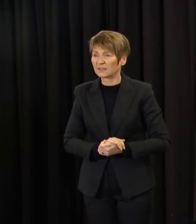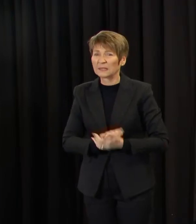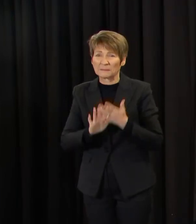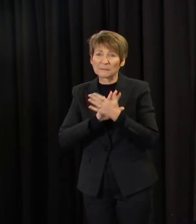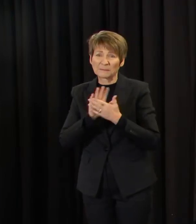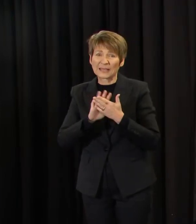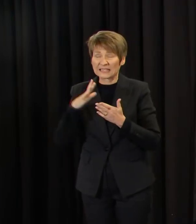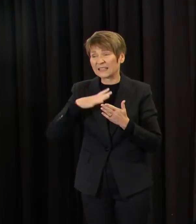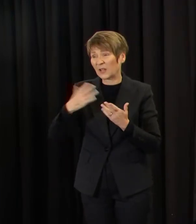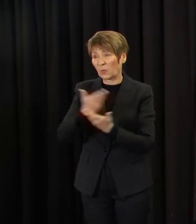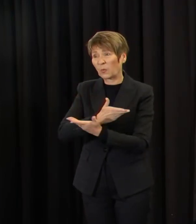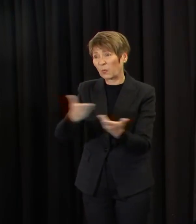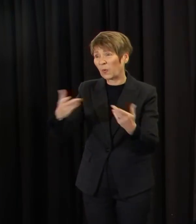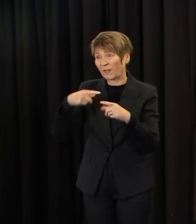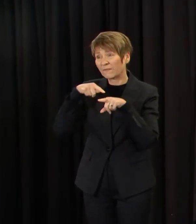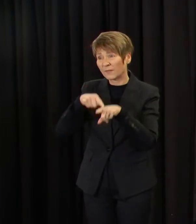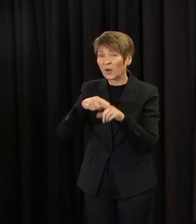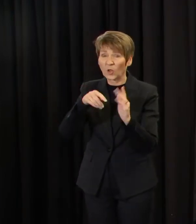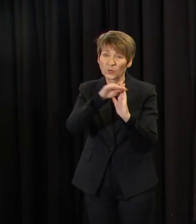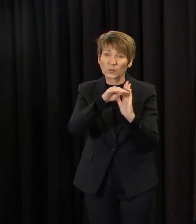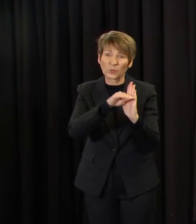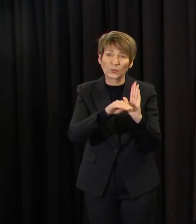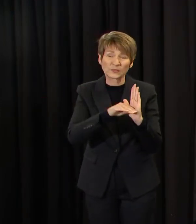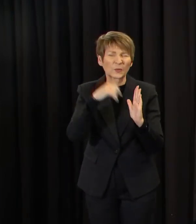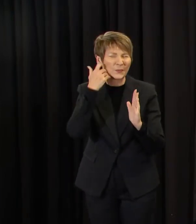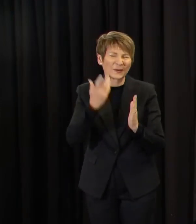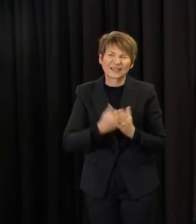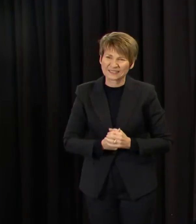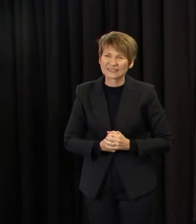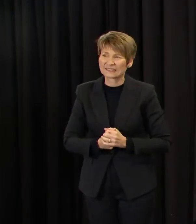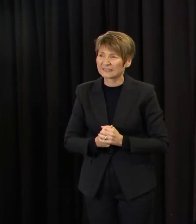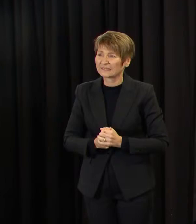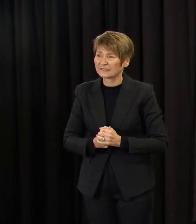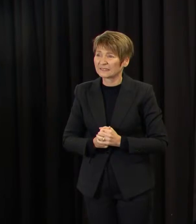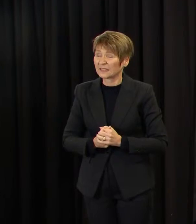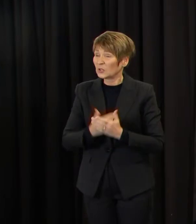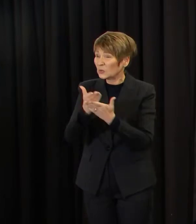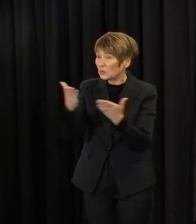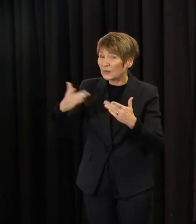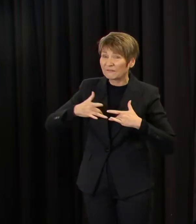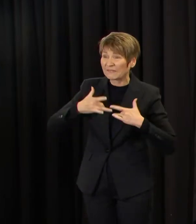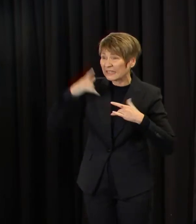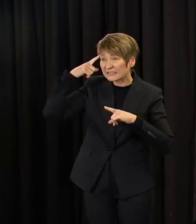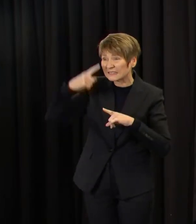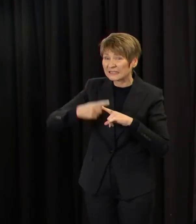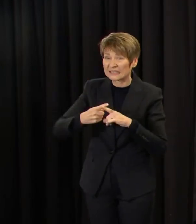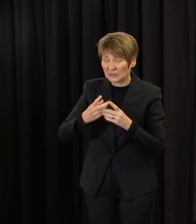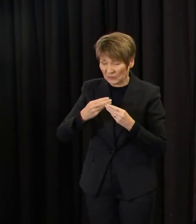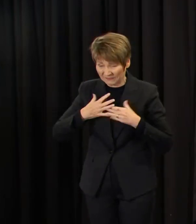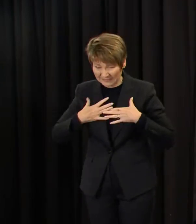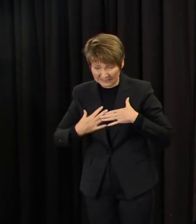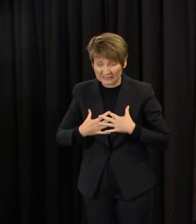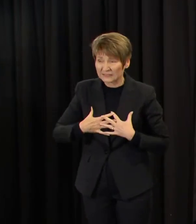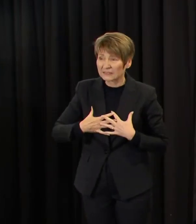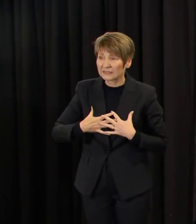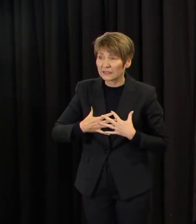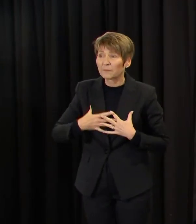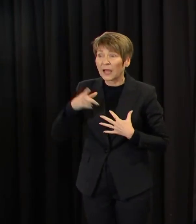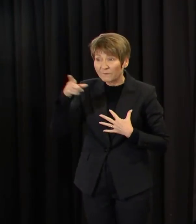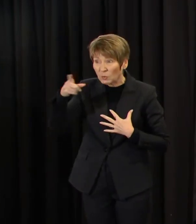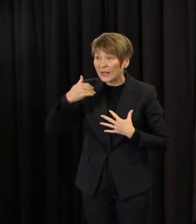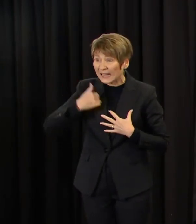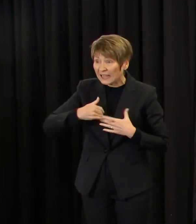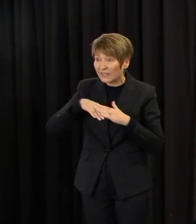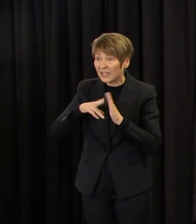the rules all the time. Everyone who's got symptoms across the board, but most particularly in the North